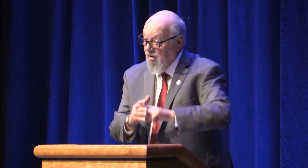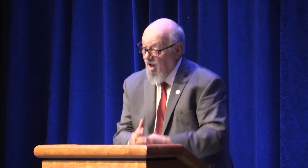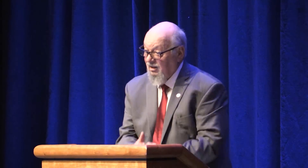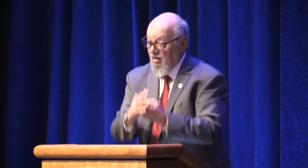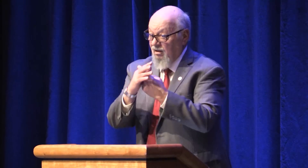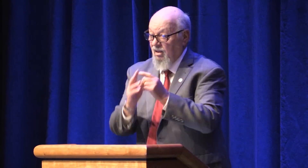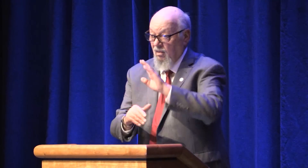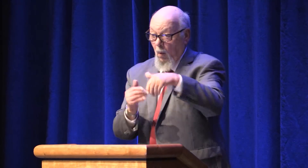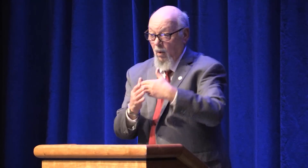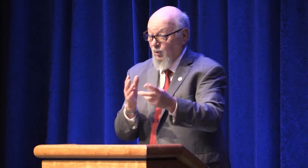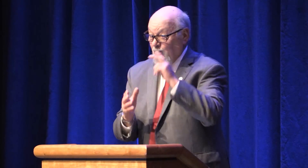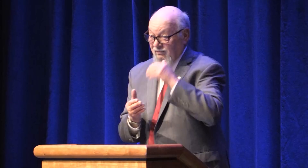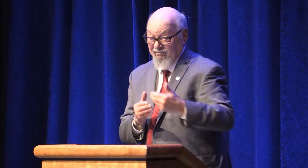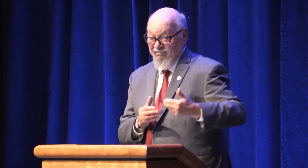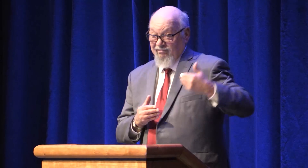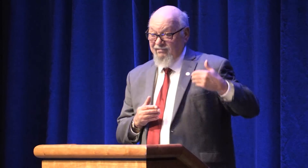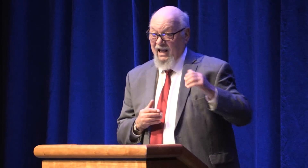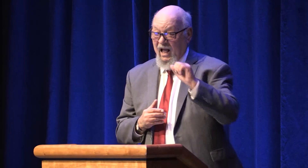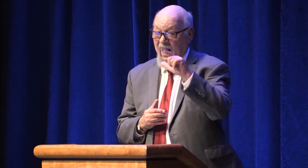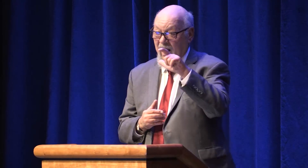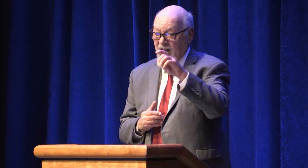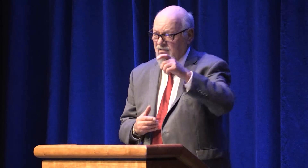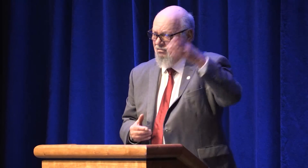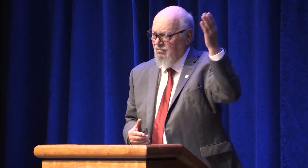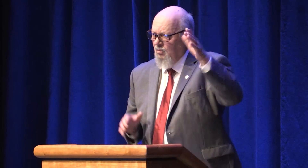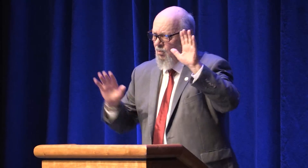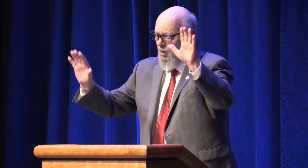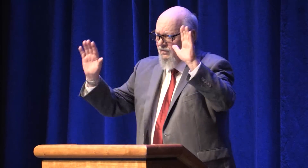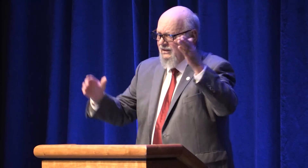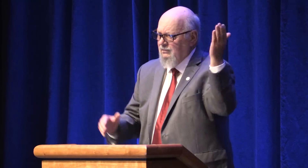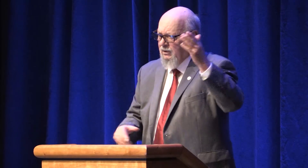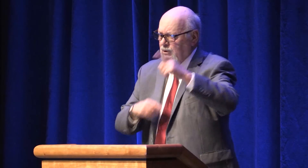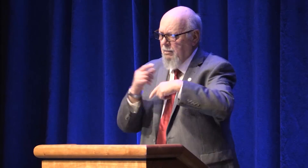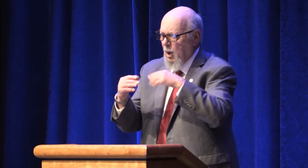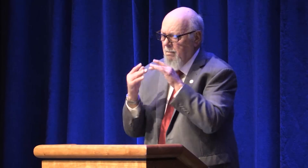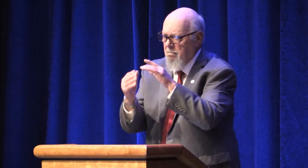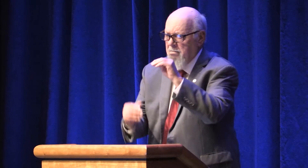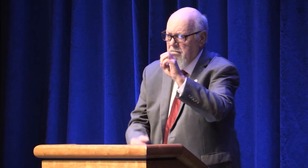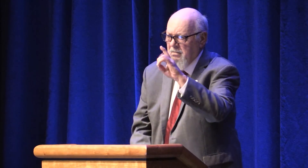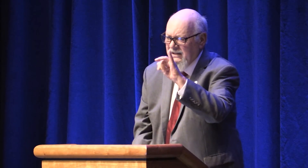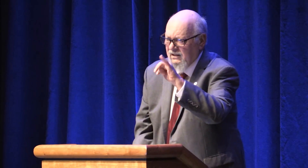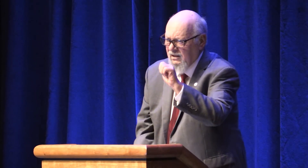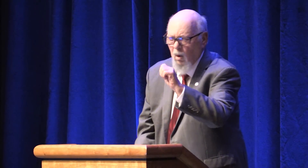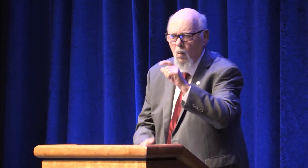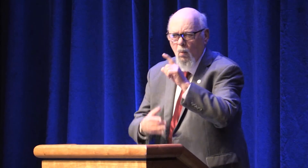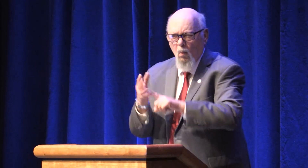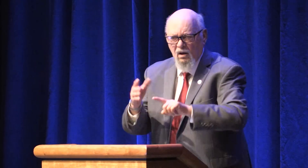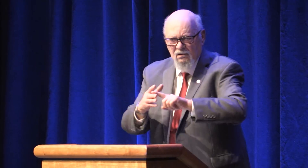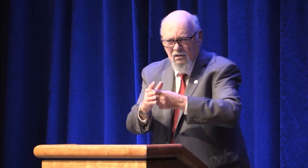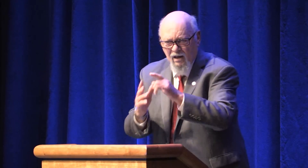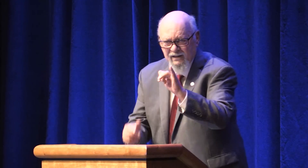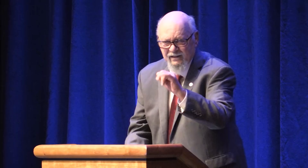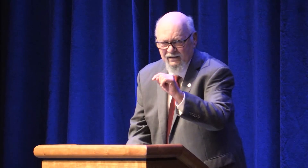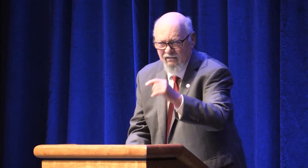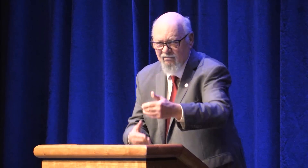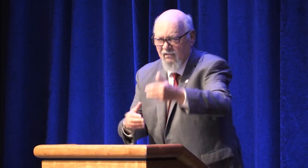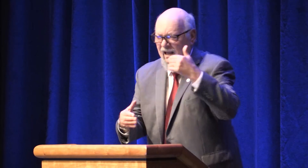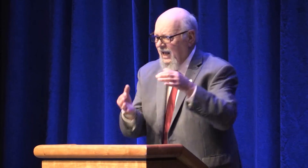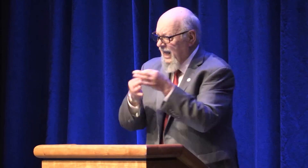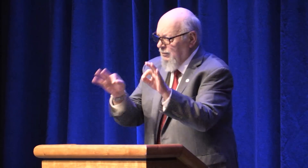is because it is really what Alex was all talking about. And he gave a wonderful speech about the media and what